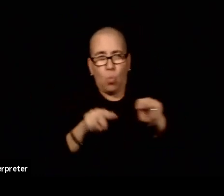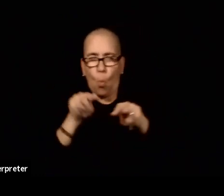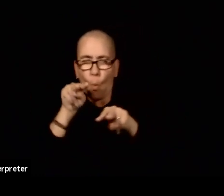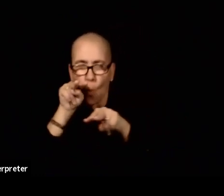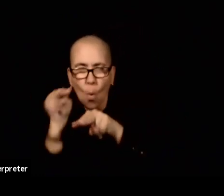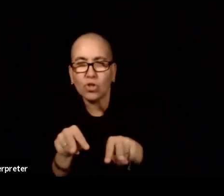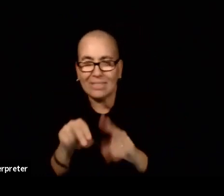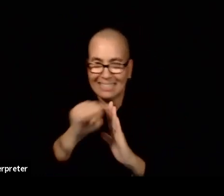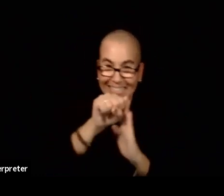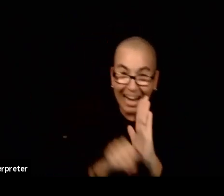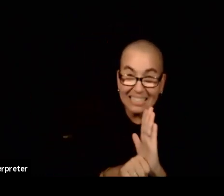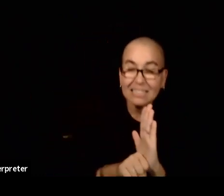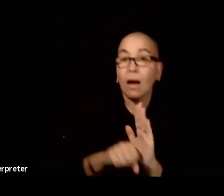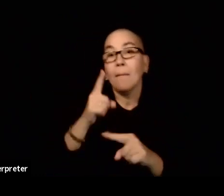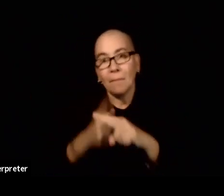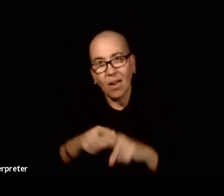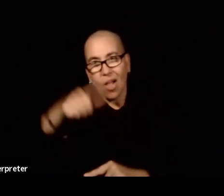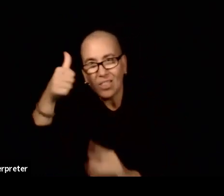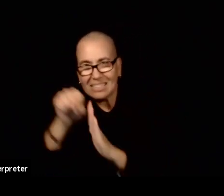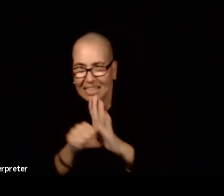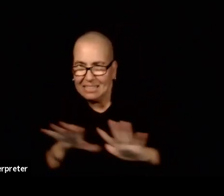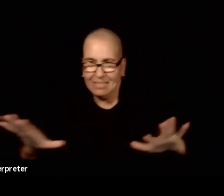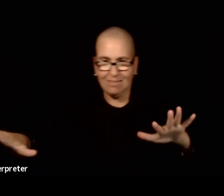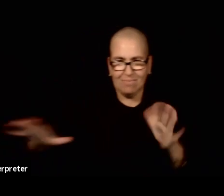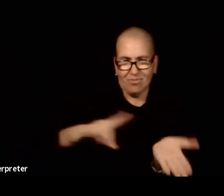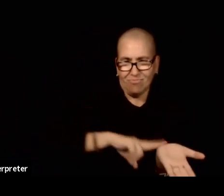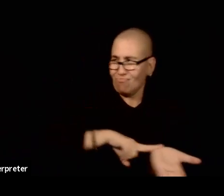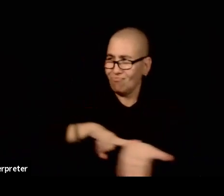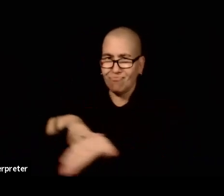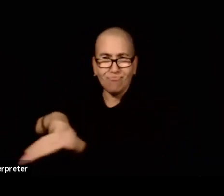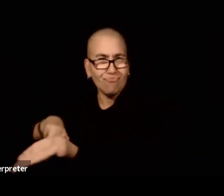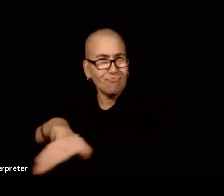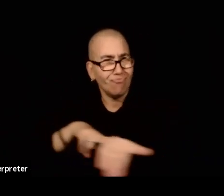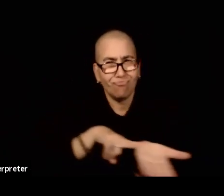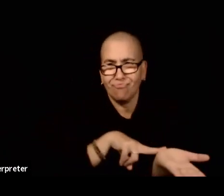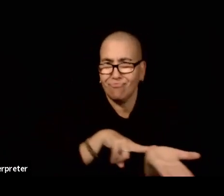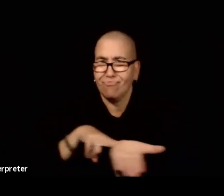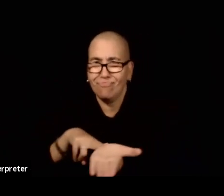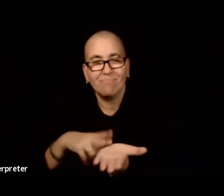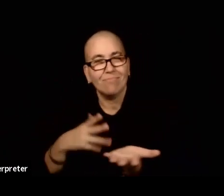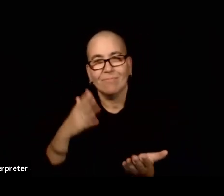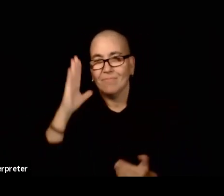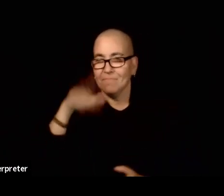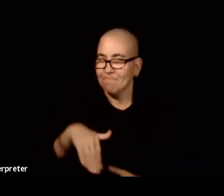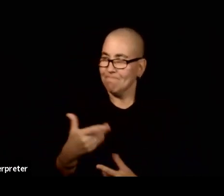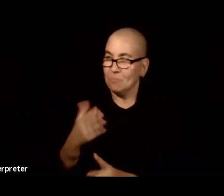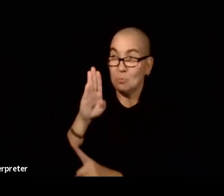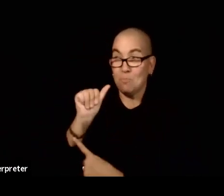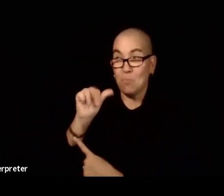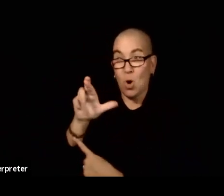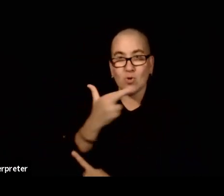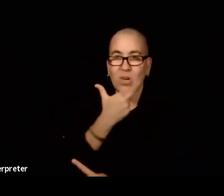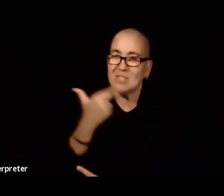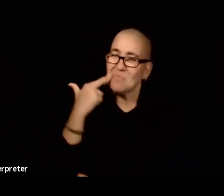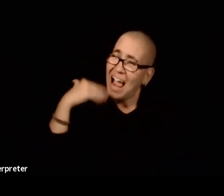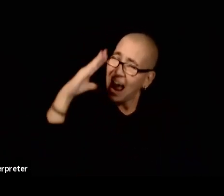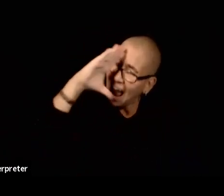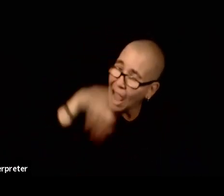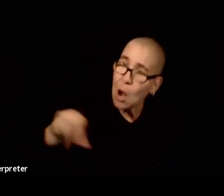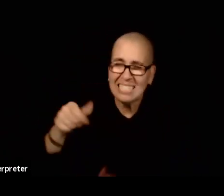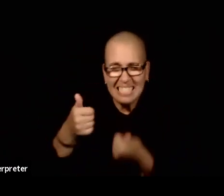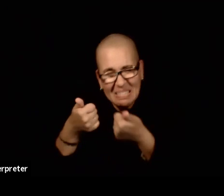of effort going on in the hospitality industry to make sure that